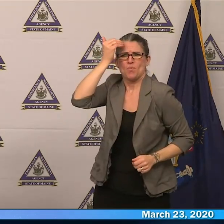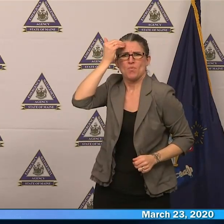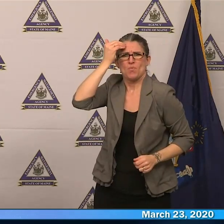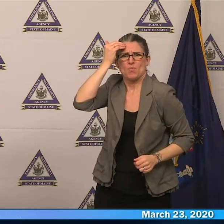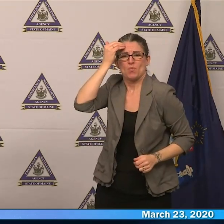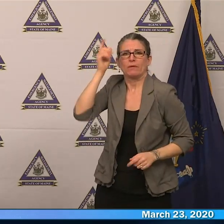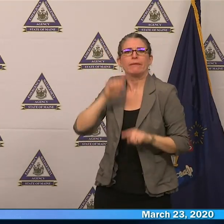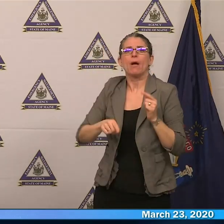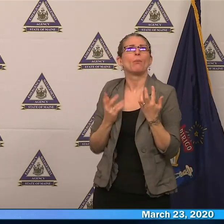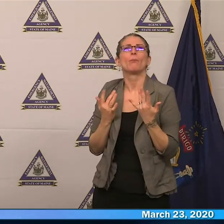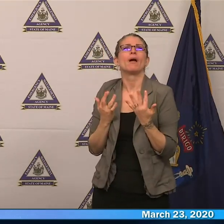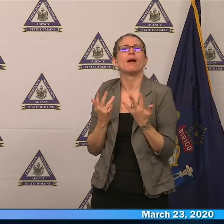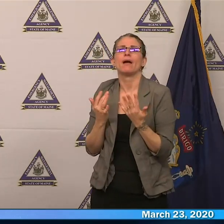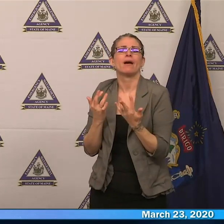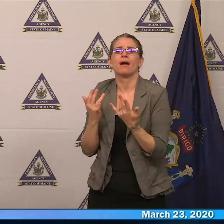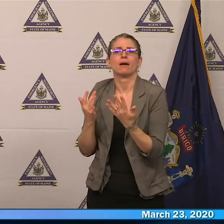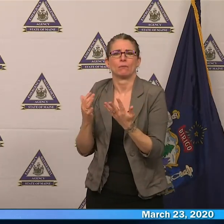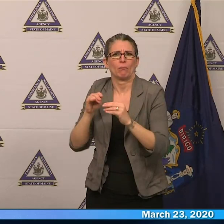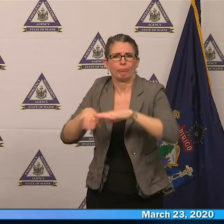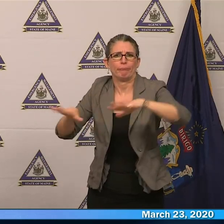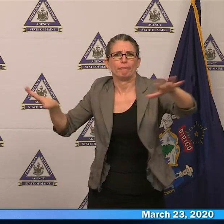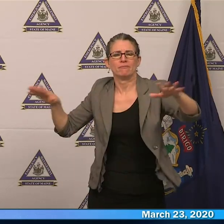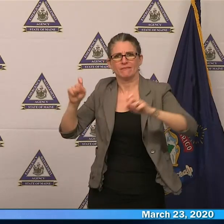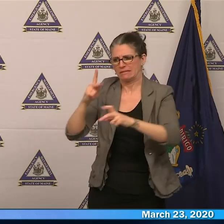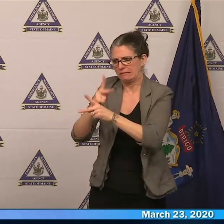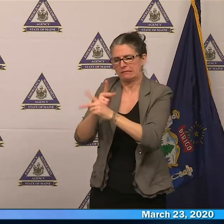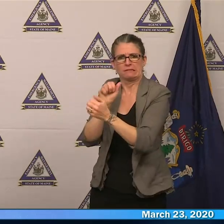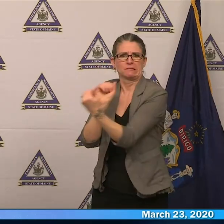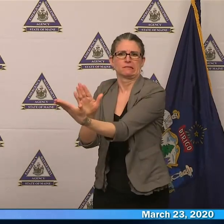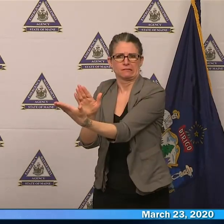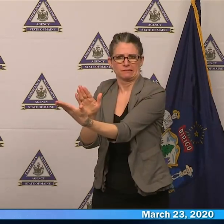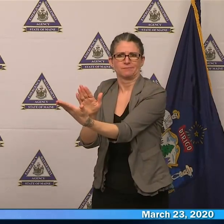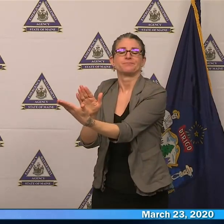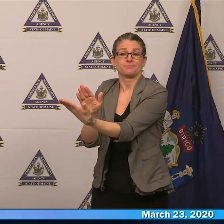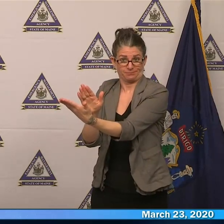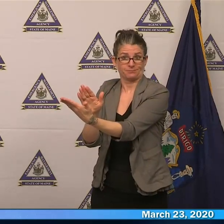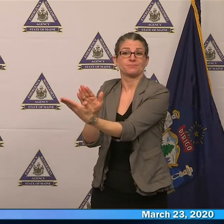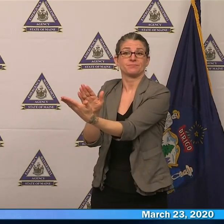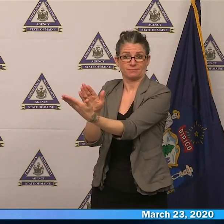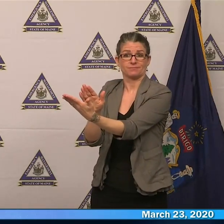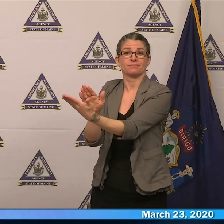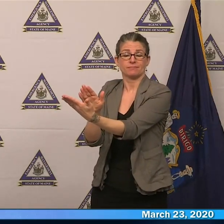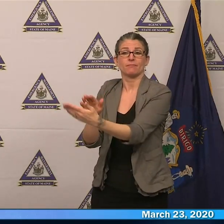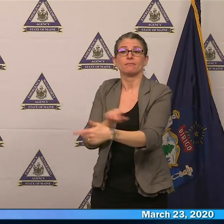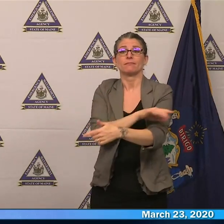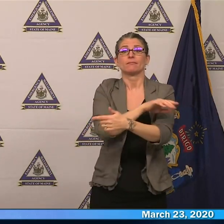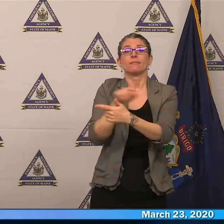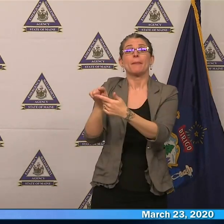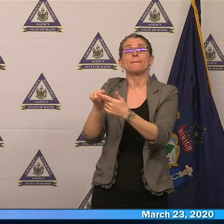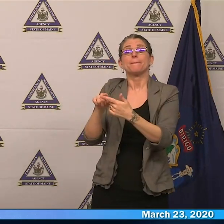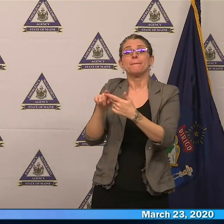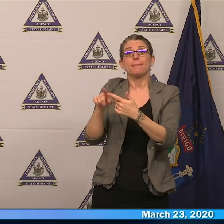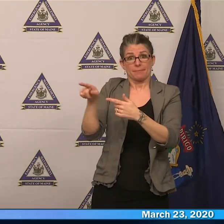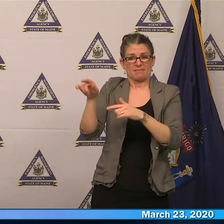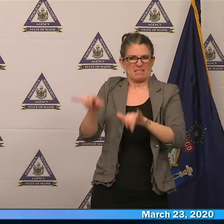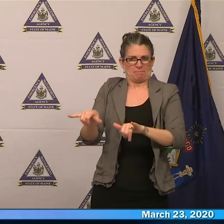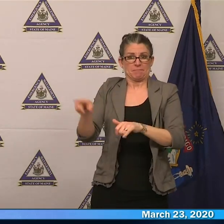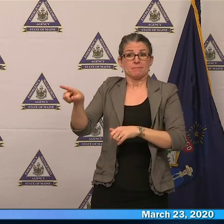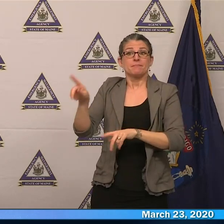to discontinue protective equipment. We also know that individuals who are hospitalized who might have